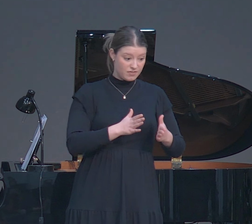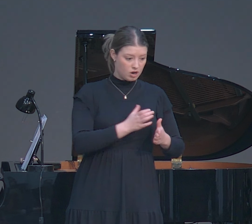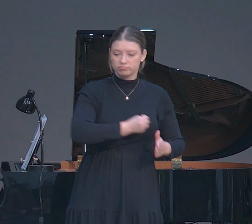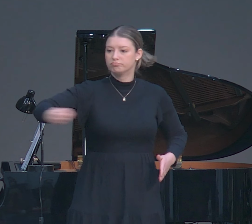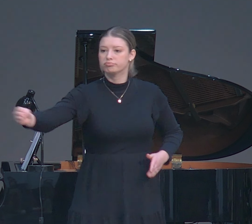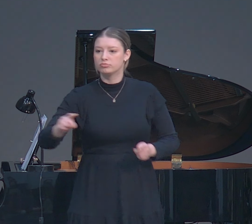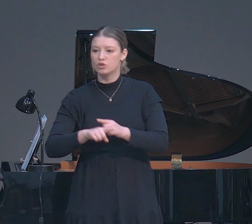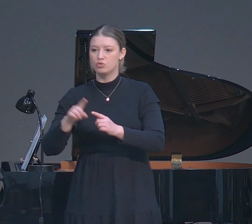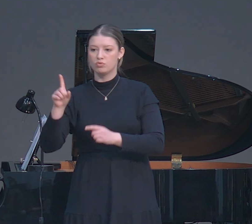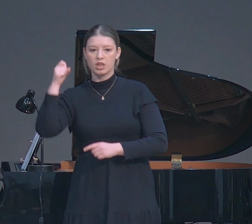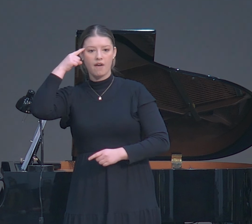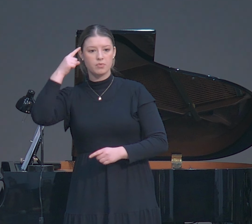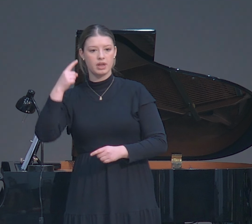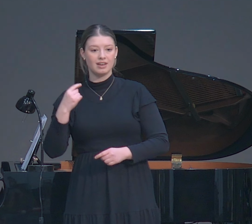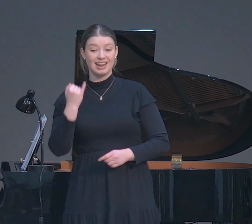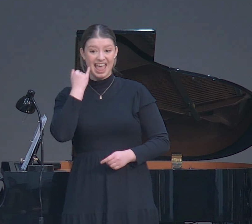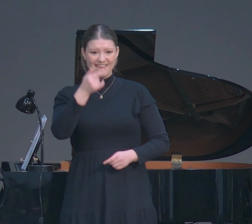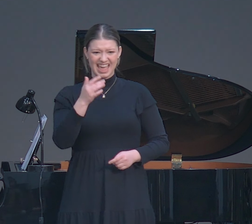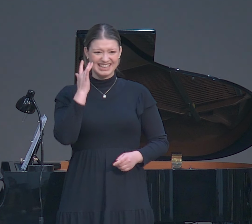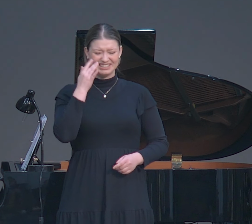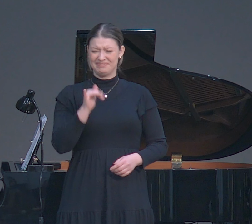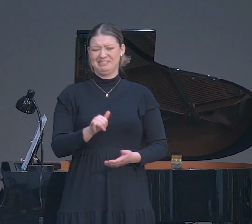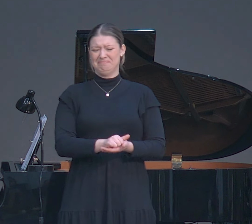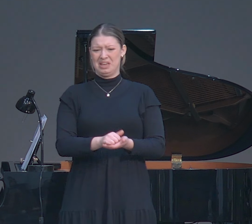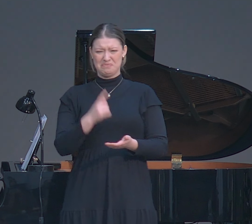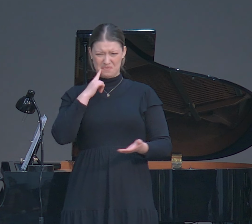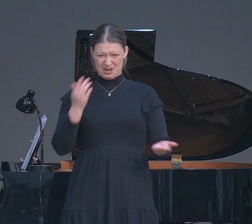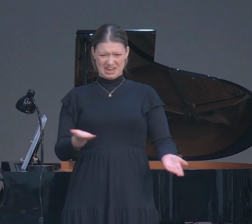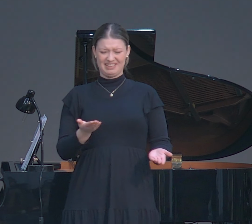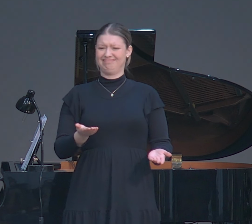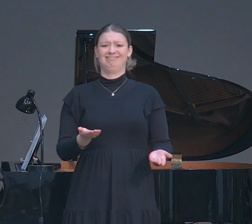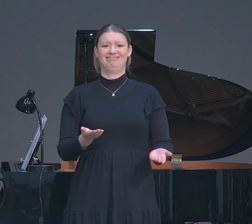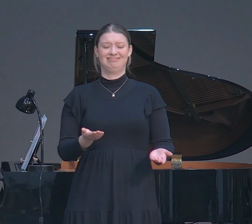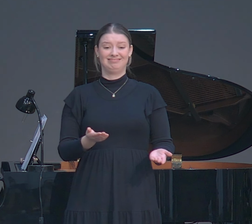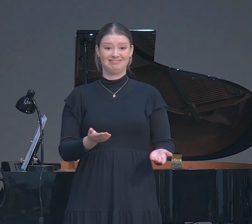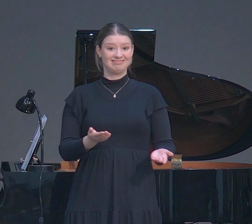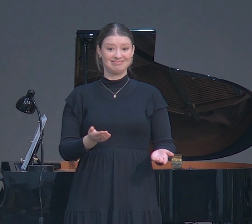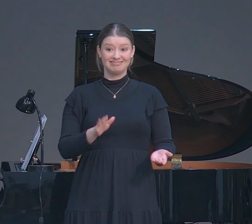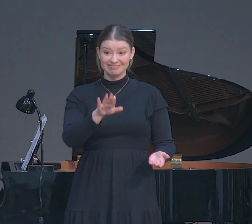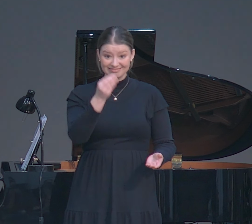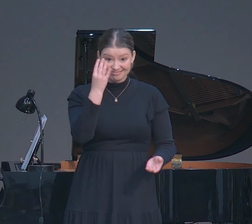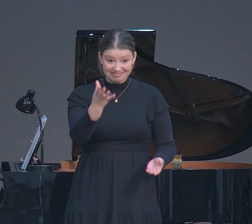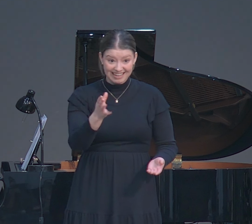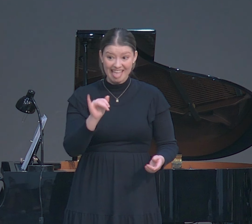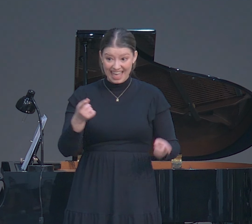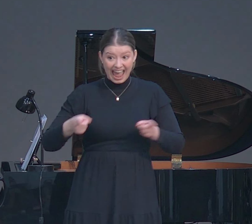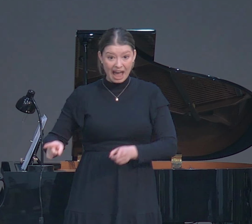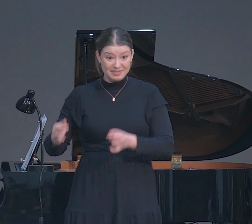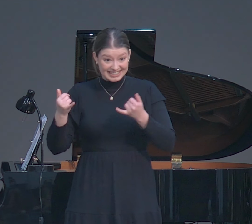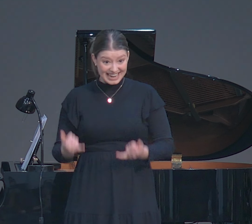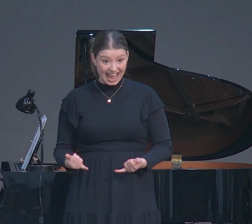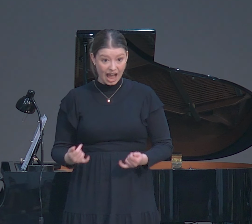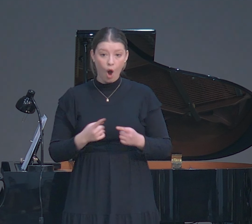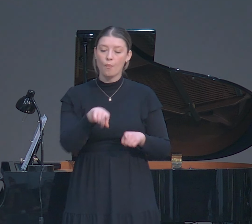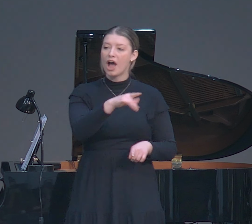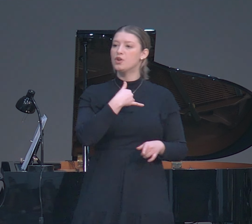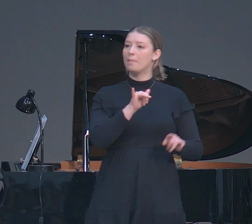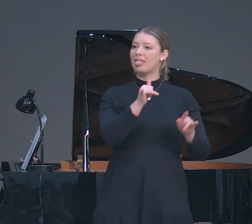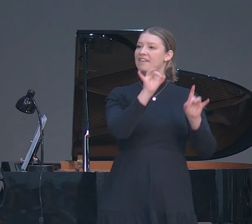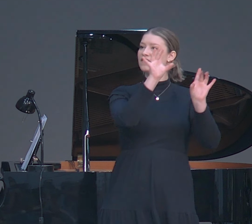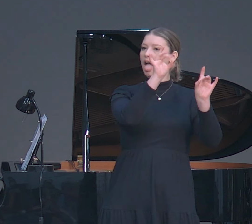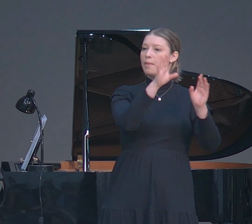sounds far-fetched to some of you younger people, it's been happening in your lifetime while you've been playing volleyball and